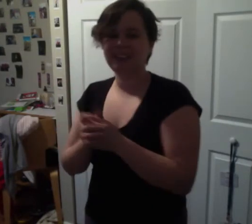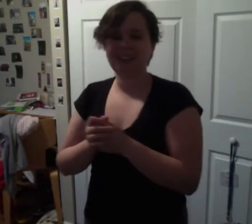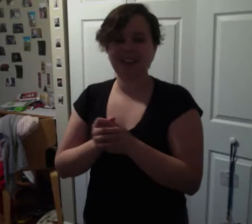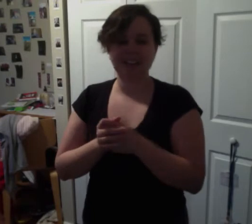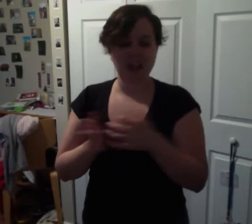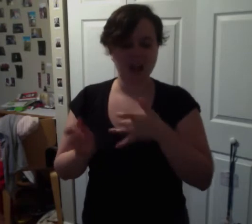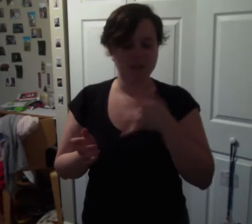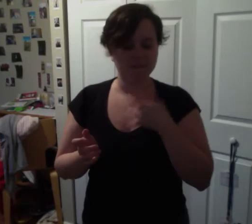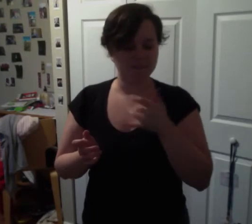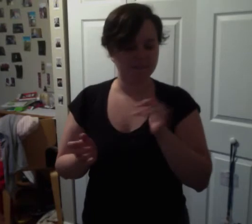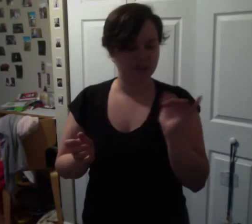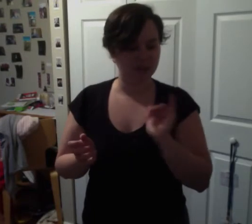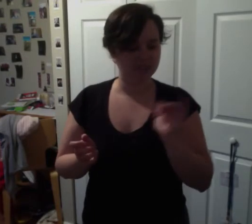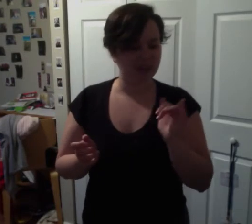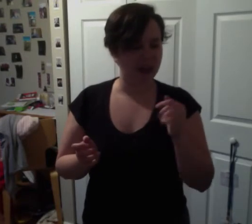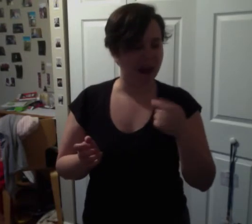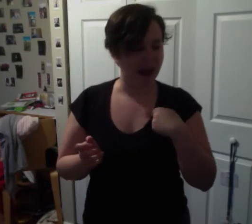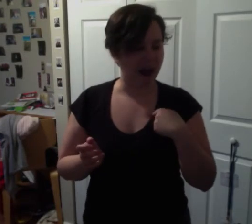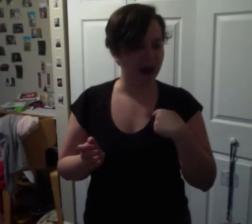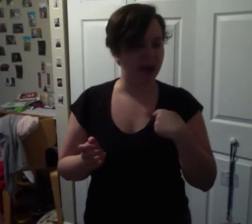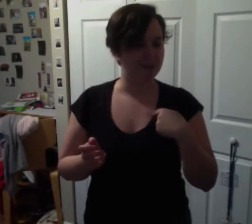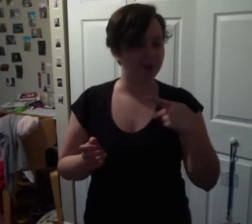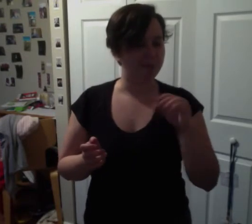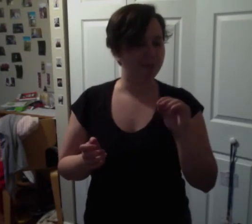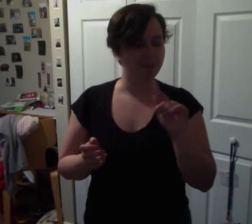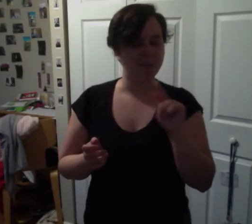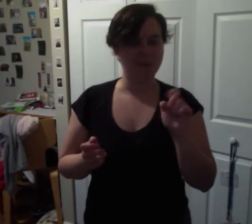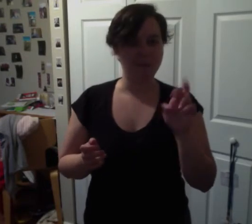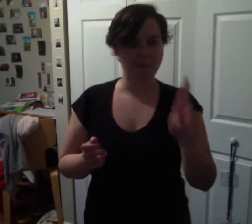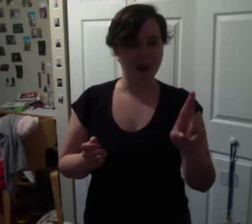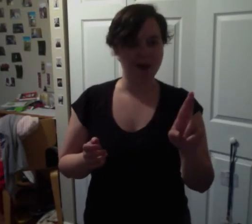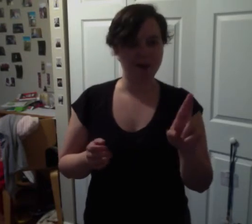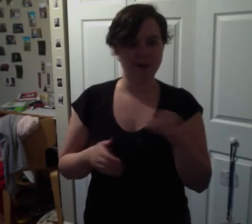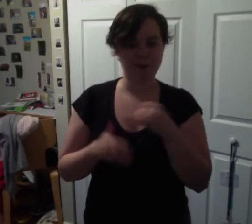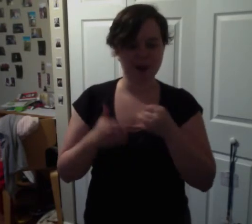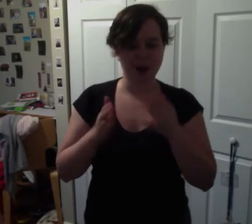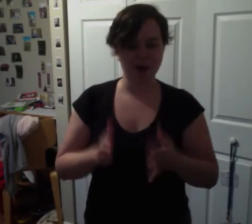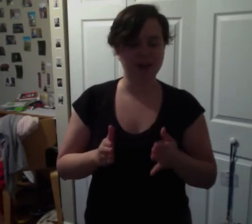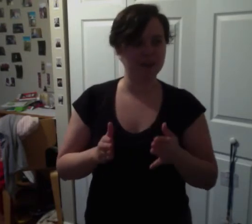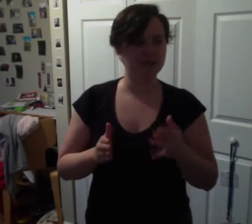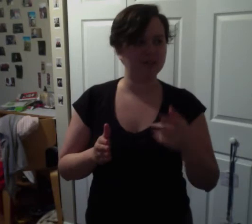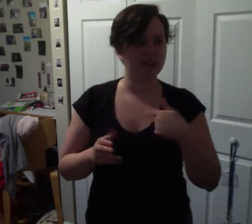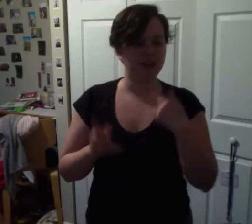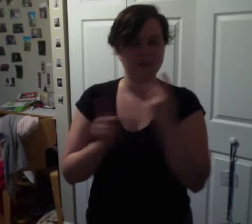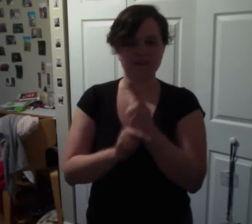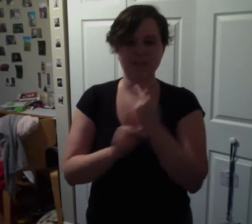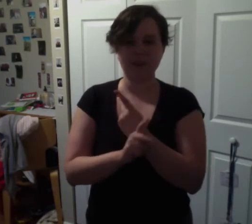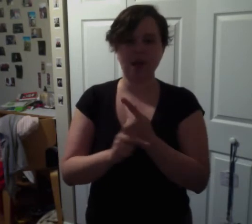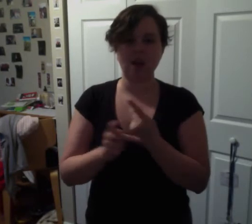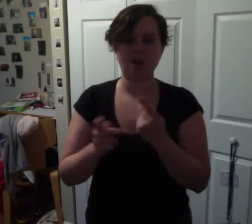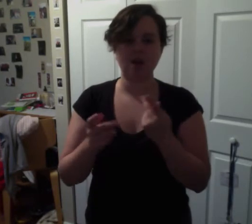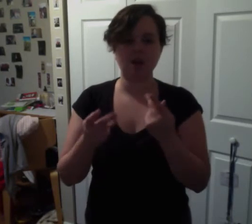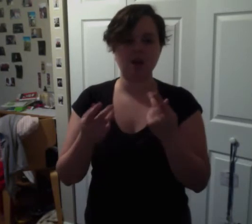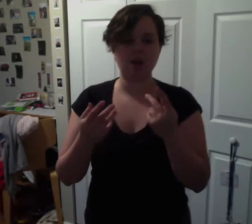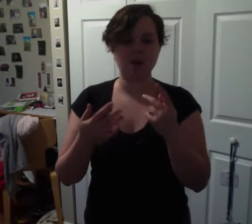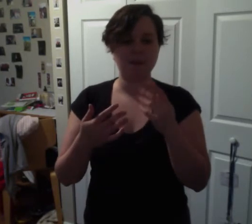I'm a potter, that we tackle the things that are at our wheel, we try with the skill that we have to kind of think